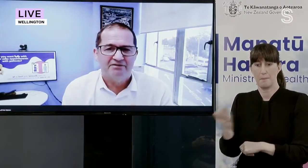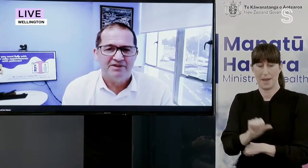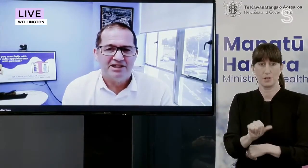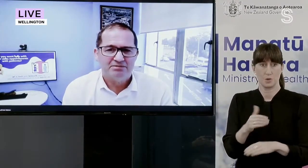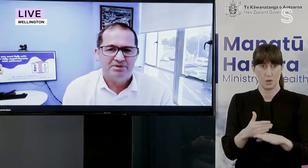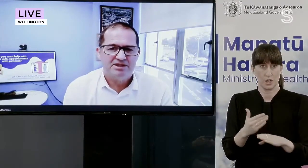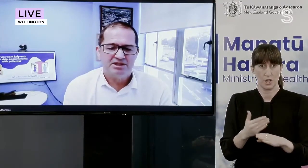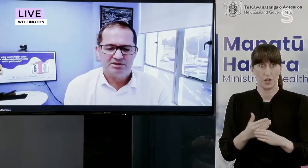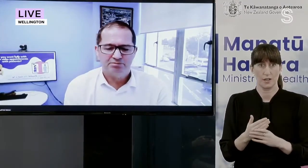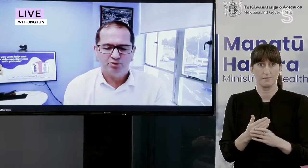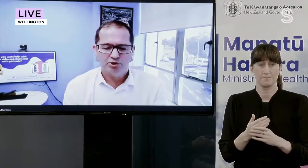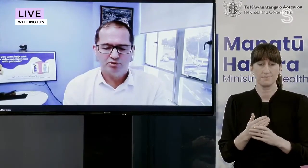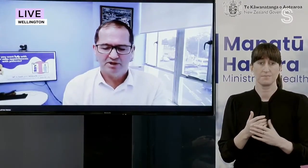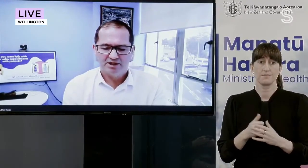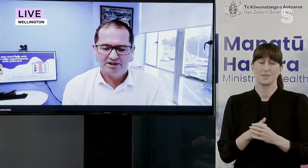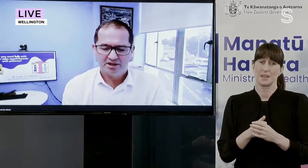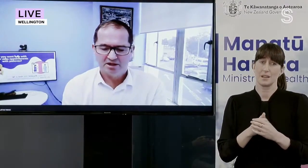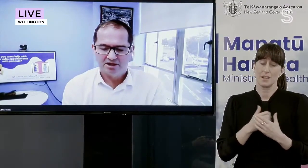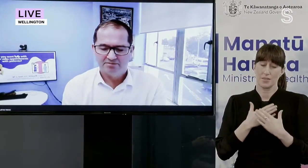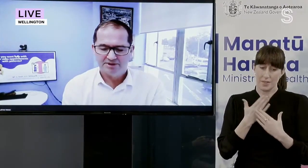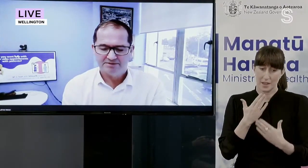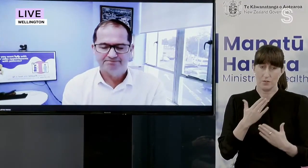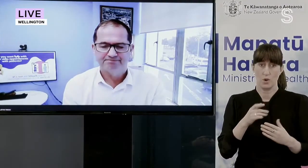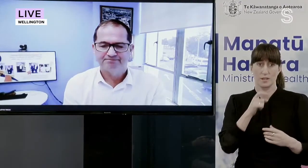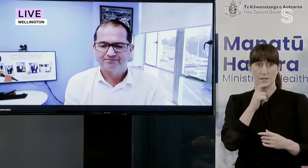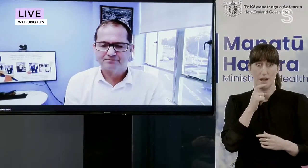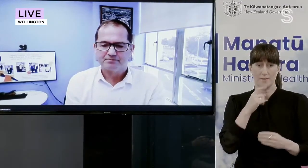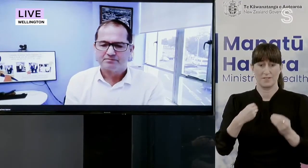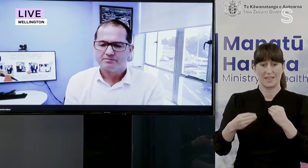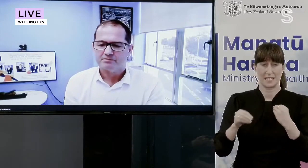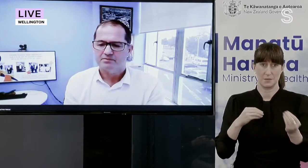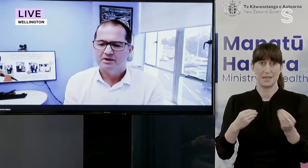staff flexibility and support during these times.